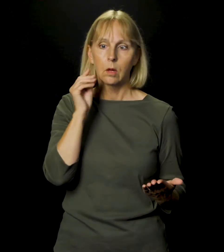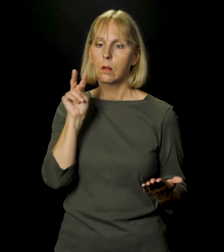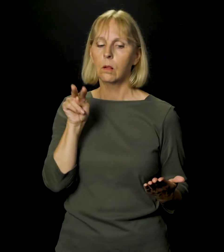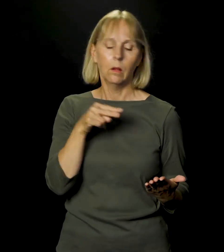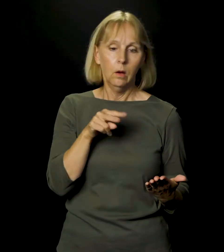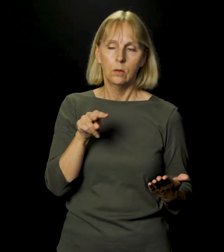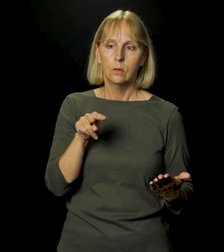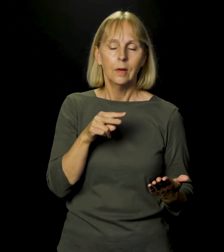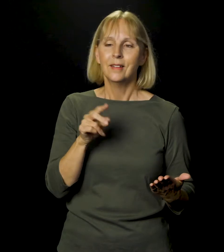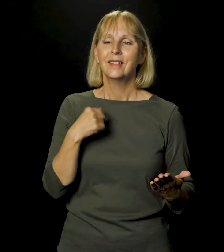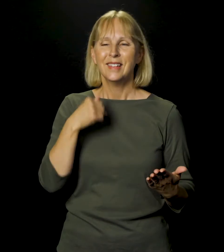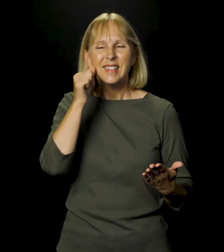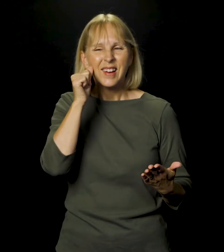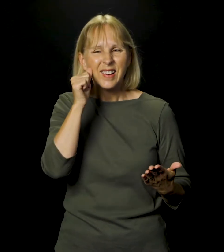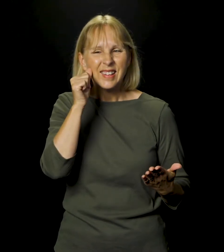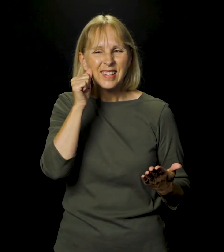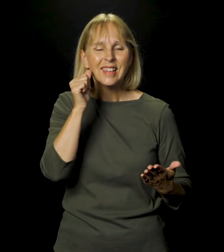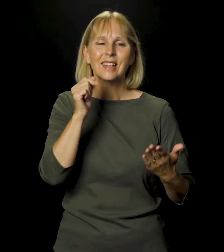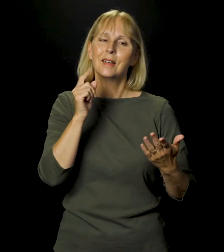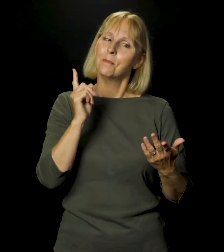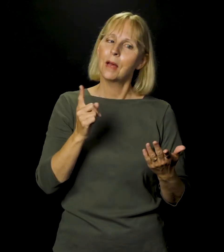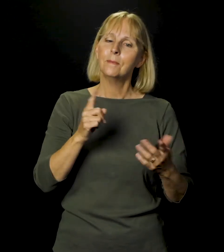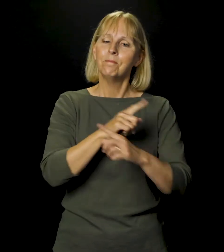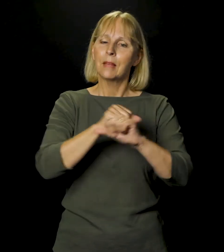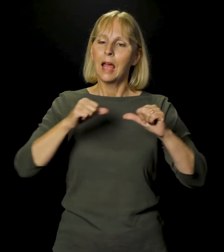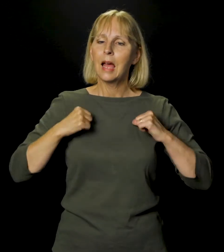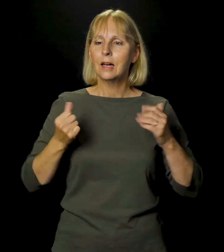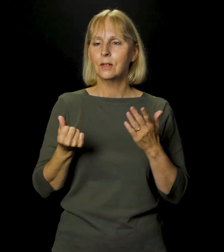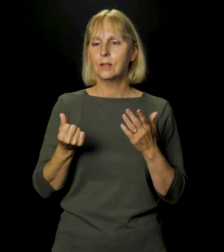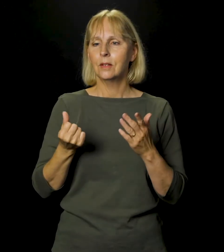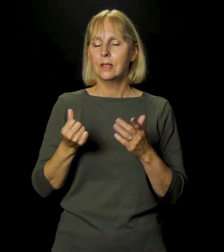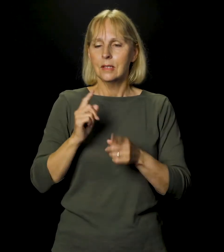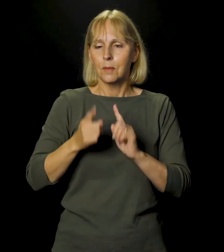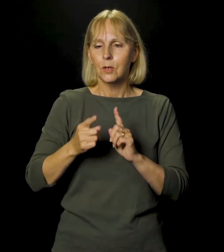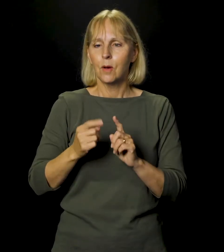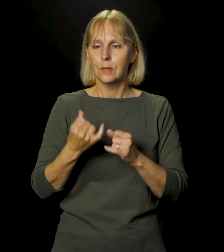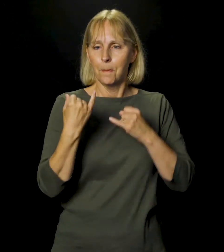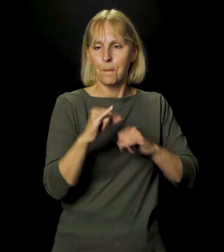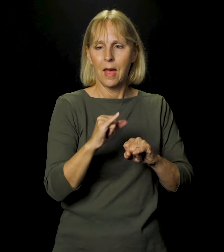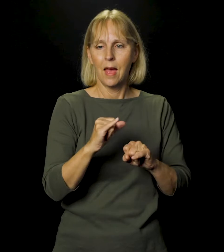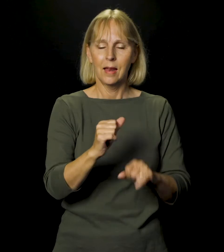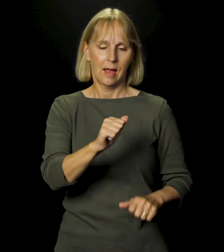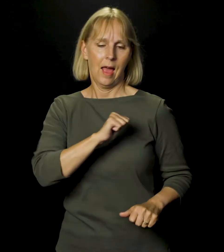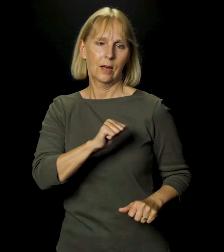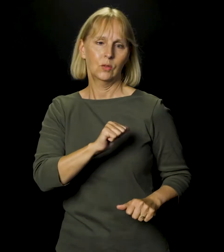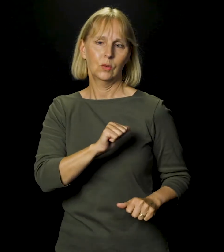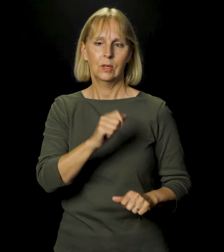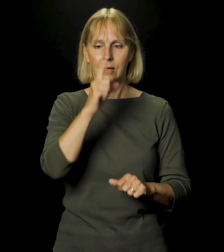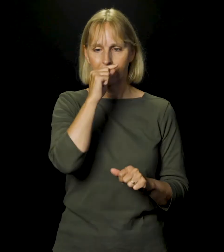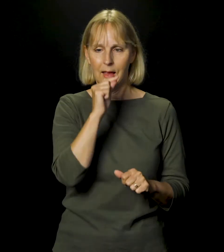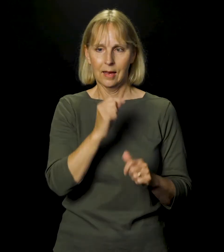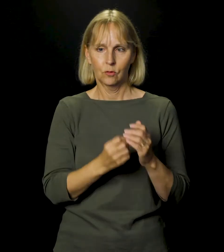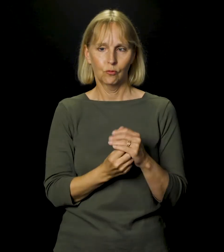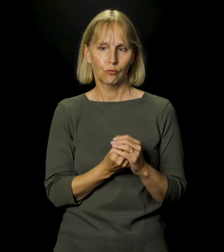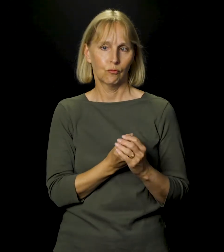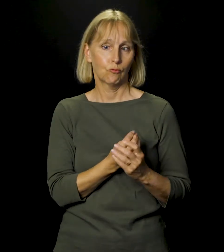And with physical distance, if we allow it, our bad attitudes can ripen like fruit in a bowl in warm